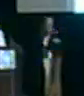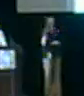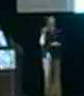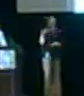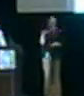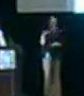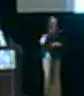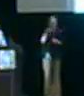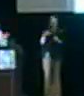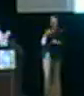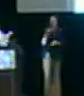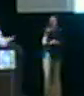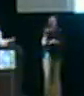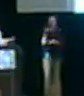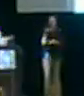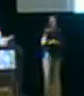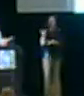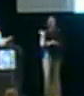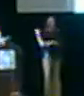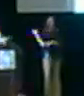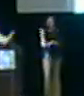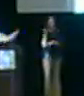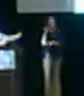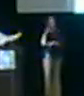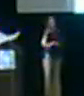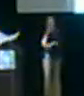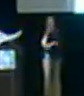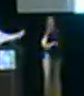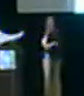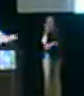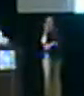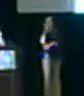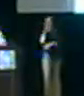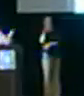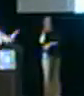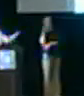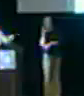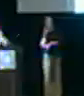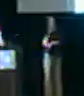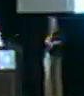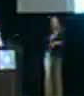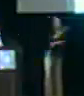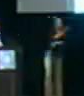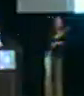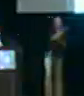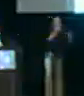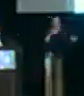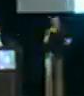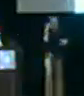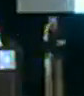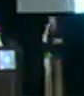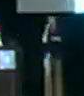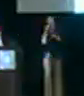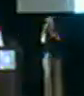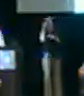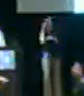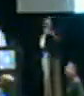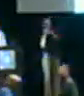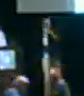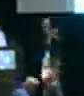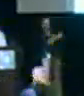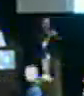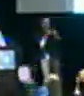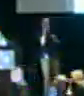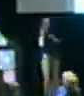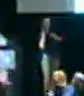up to speak, he will actually take the mic over to the map, so don't worry that it's way over there. We will get to that. We're going to start here